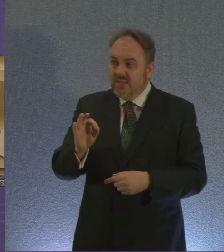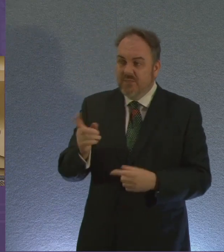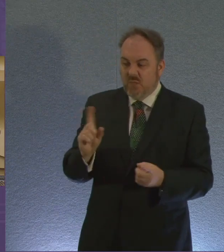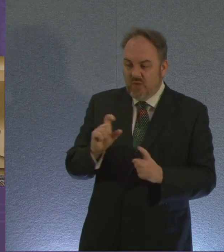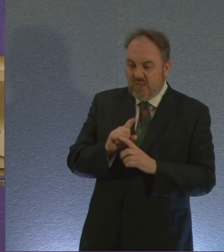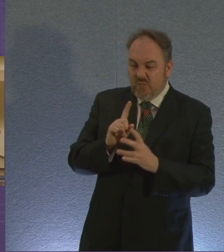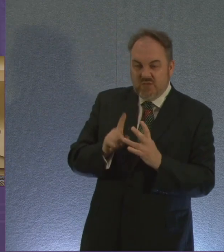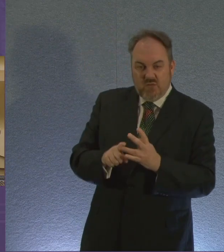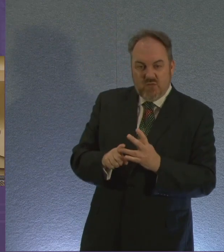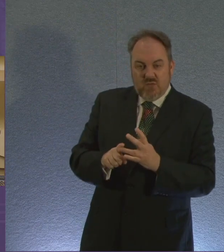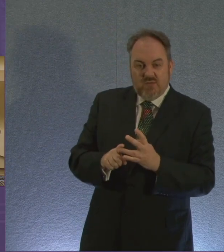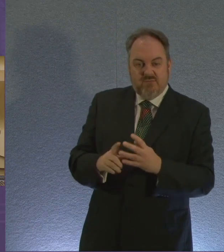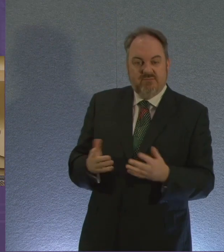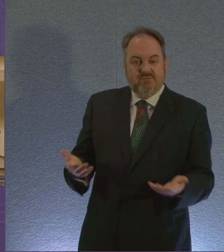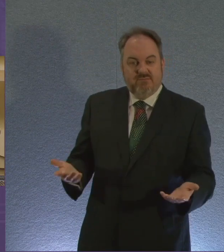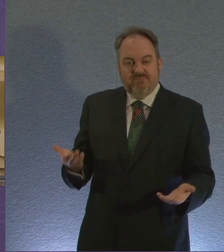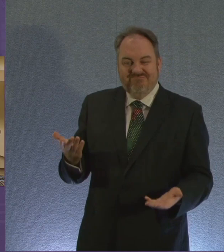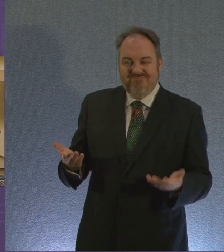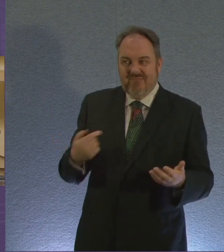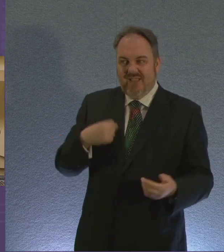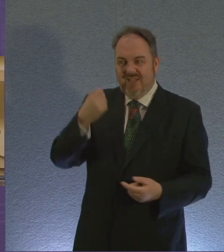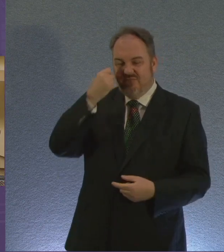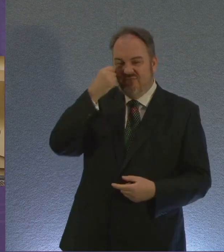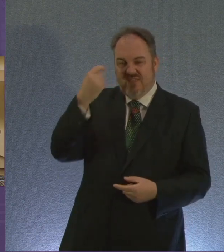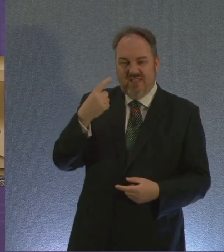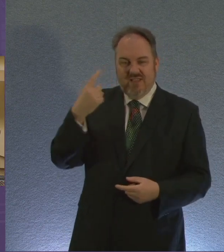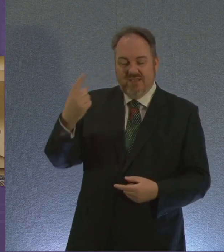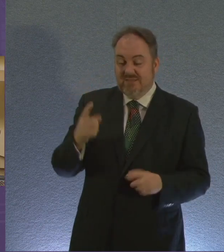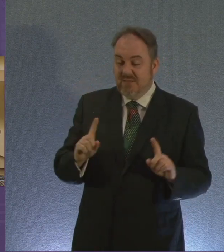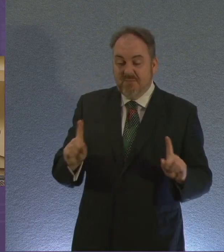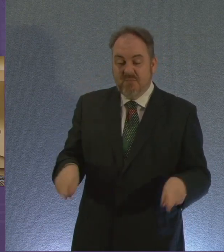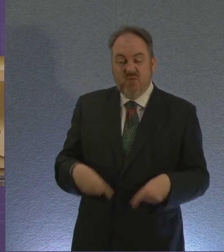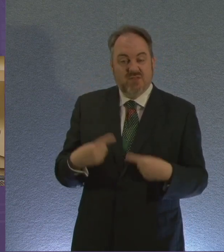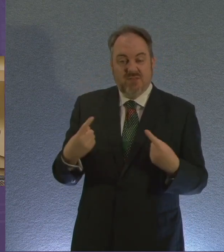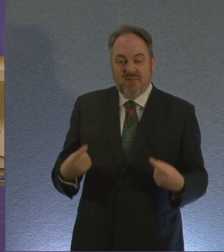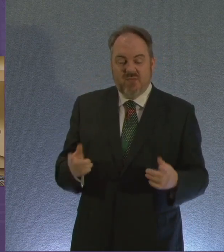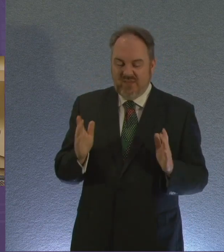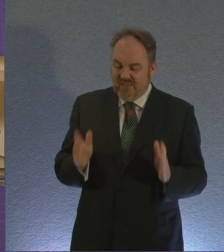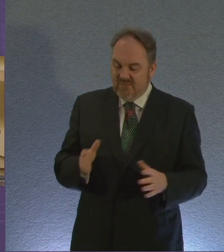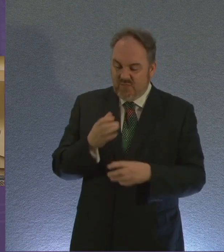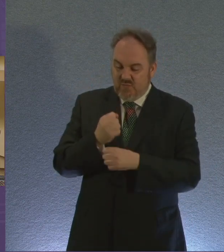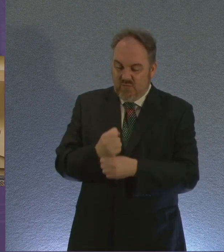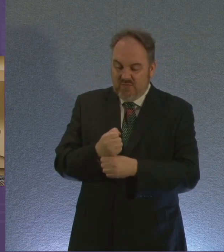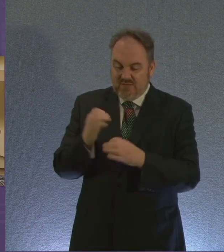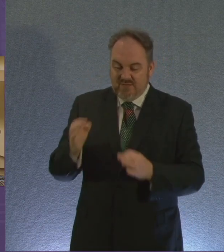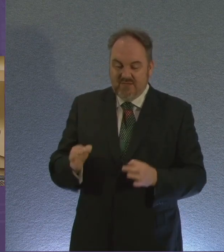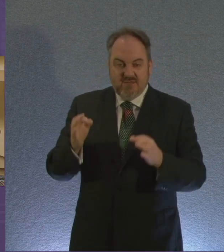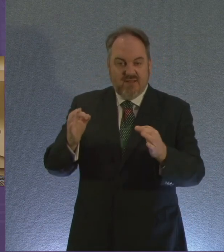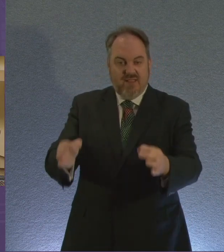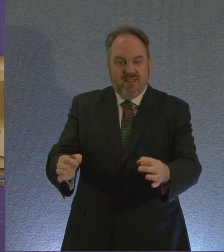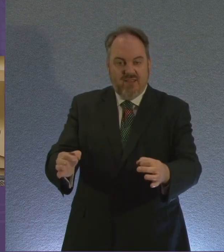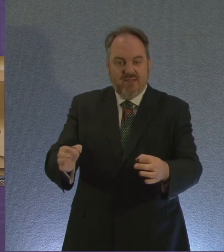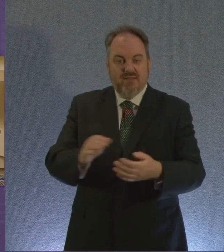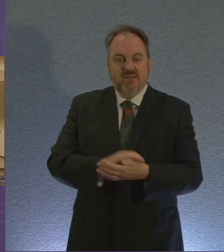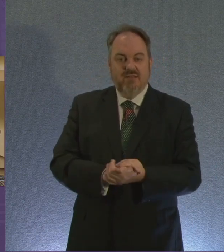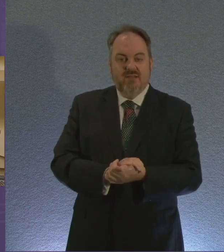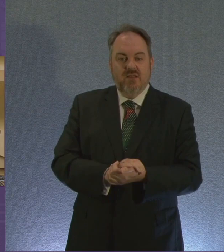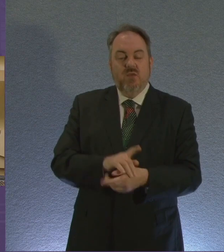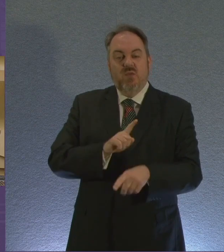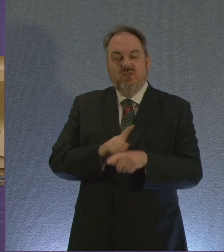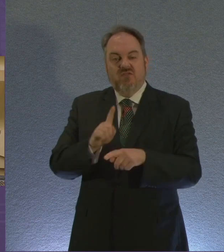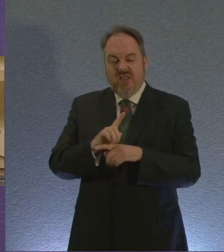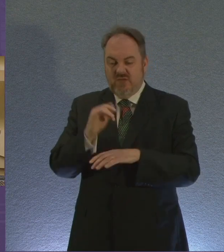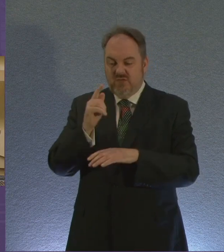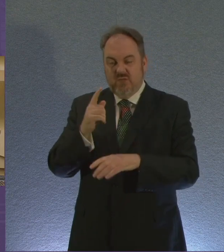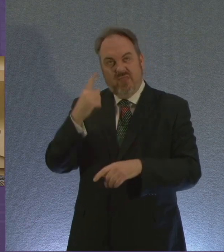with this, and the conclusion that I came to was that it wasn't possible. We did look to see whether there was a system that wasn't the gold standard